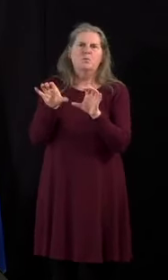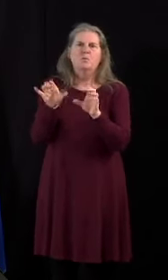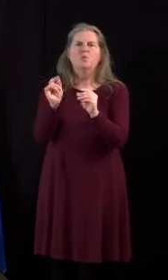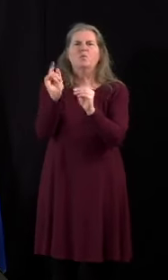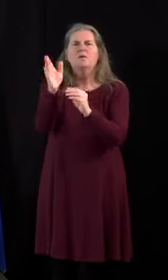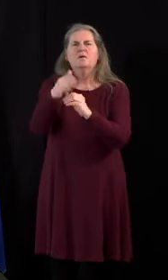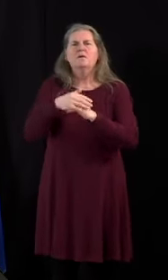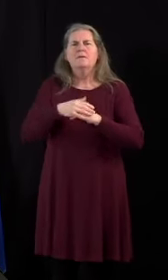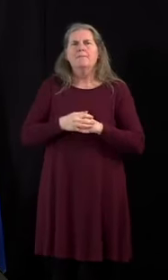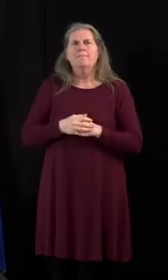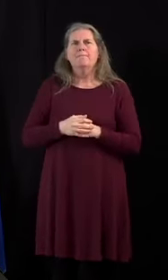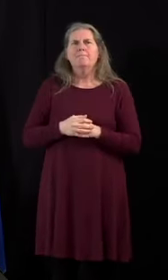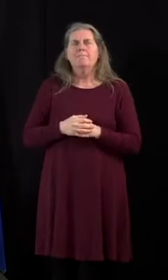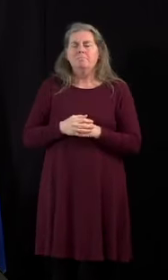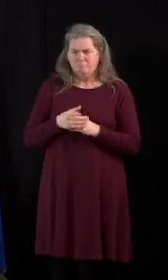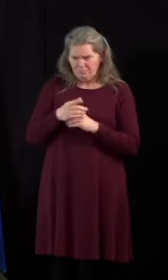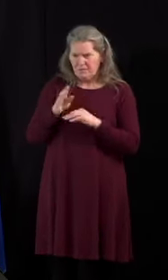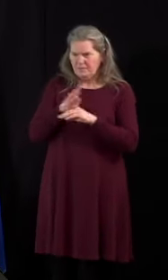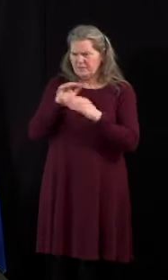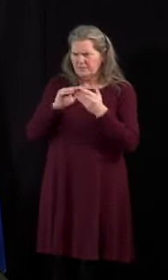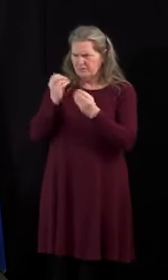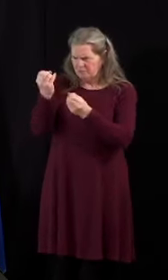hope that this, we've heard you,